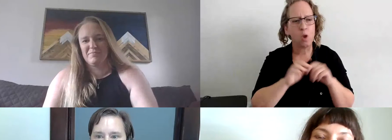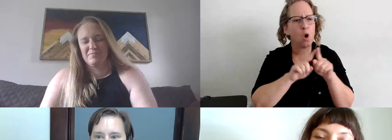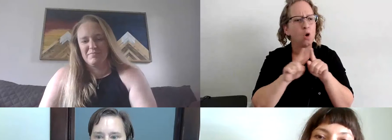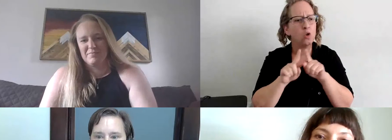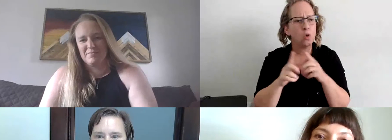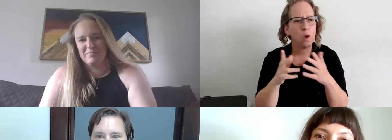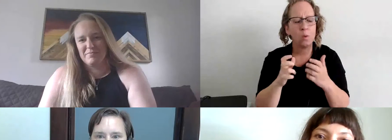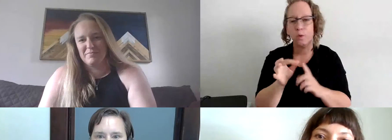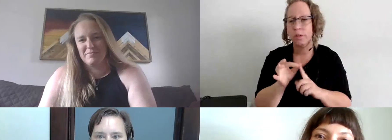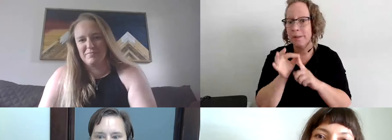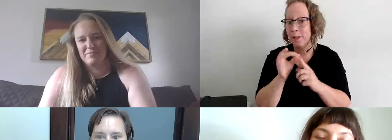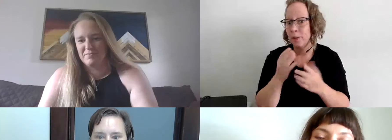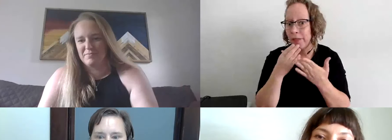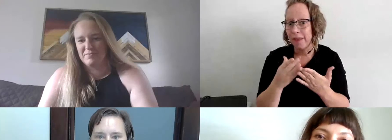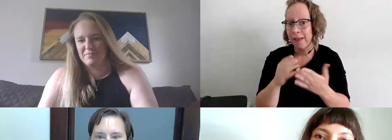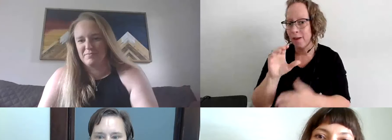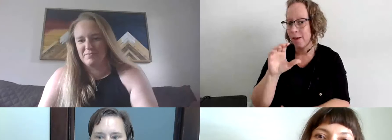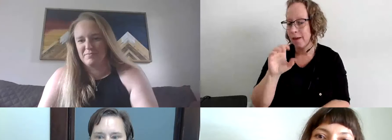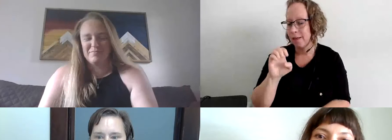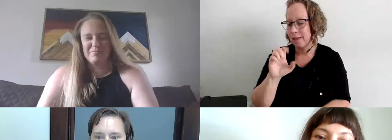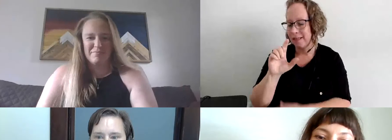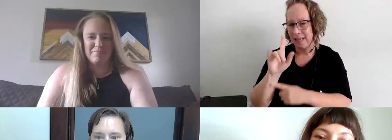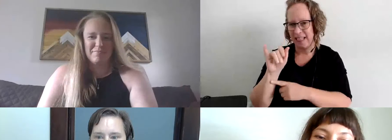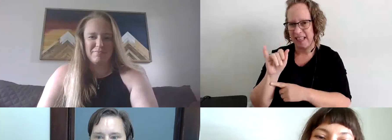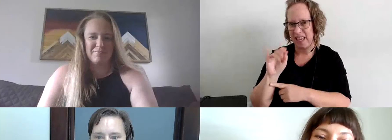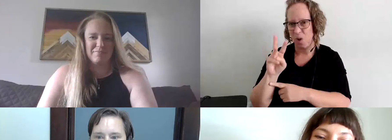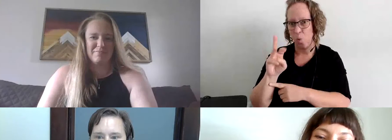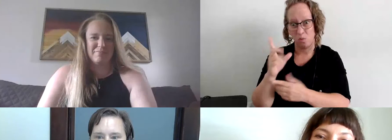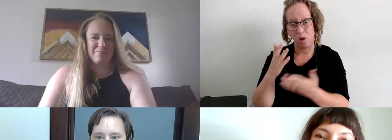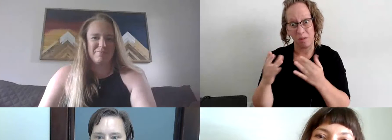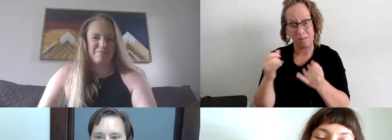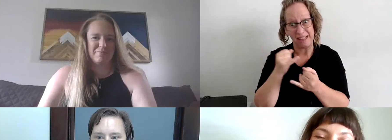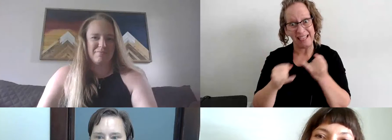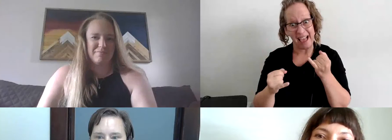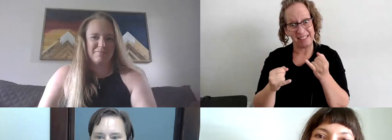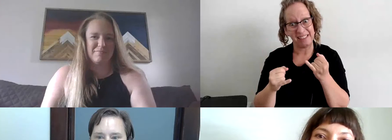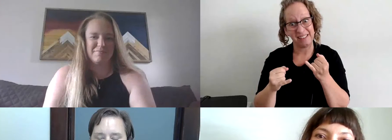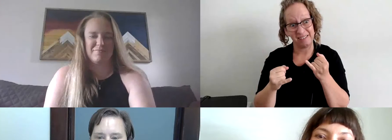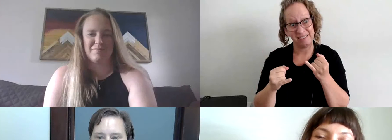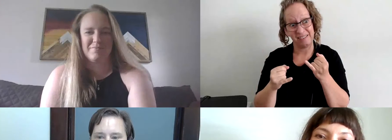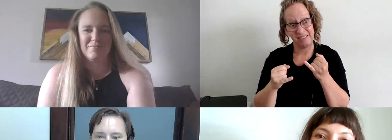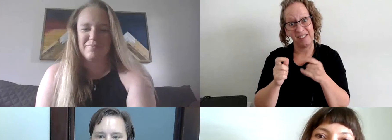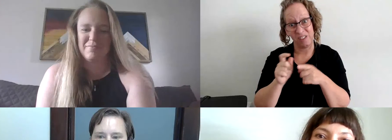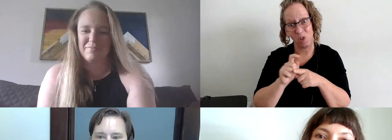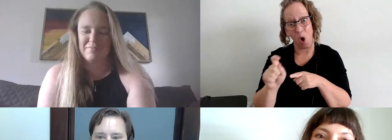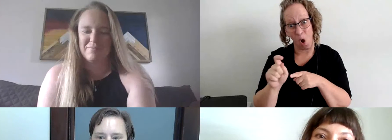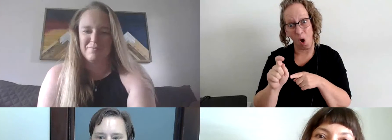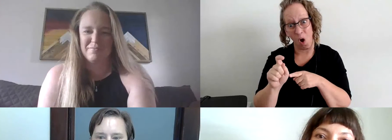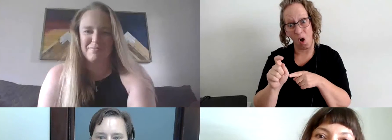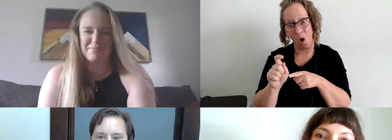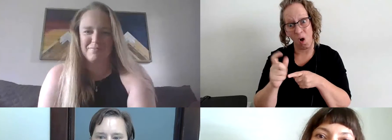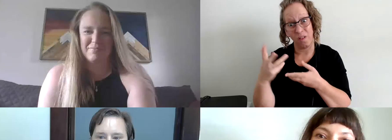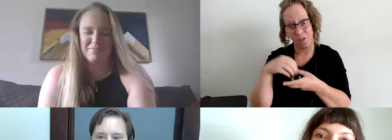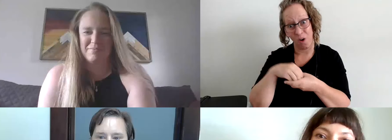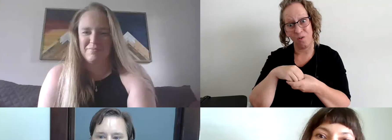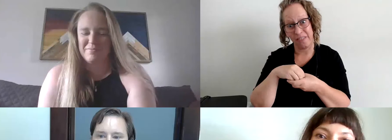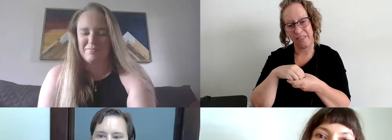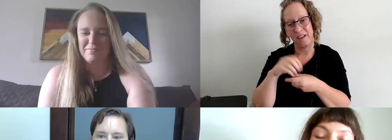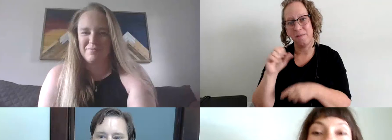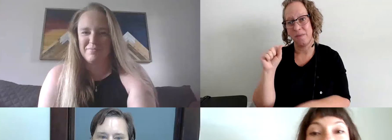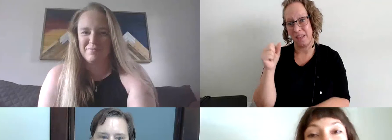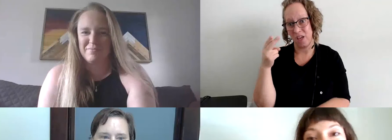give special thanks to Cecily Wood. This will probably be the last call that Cecily will be involved with.